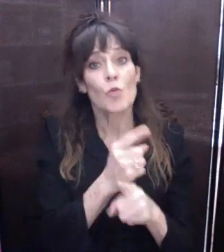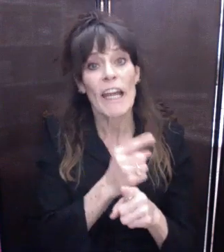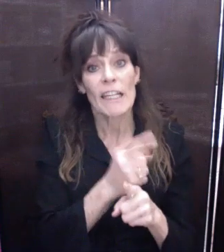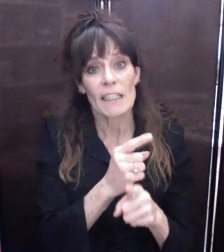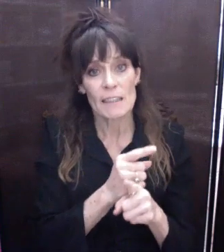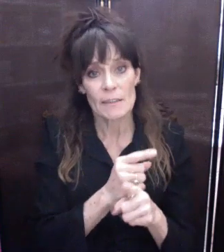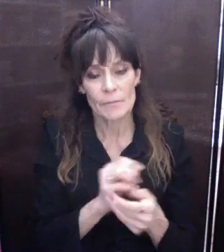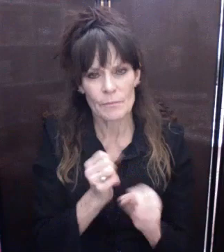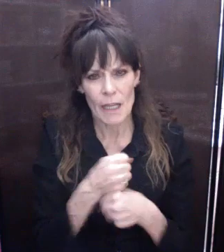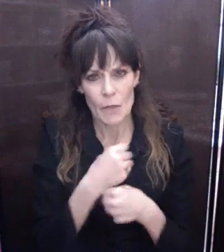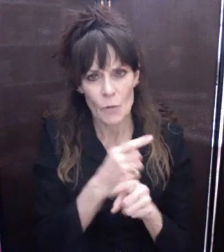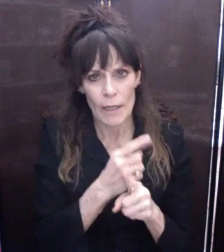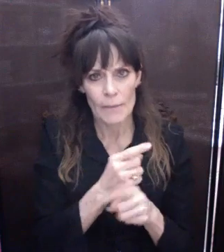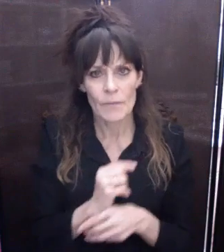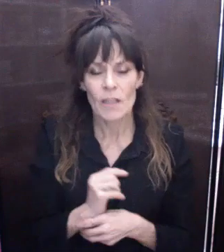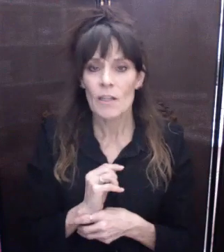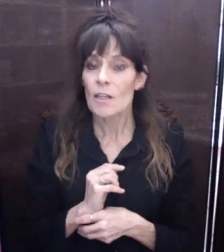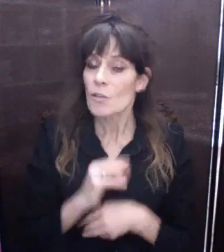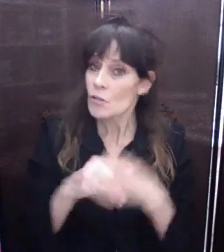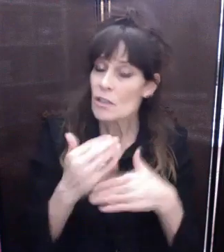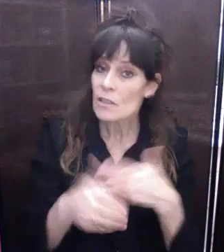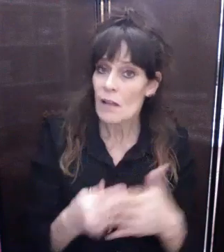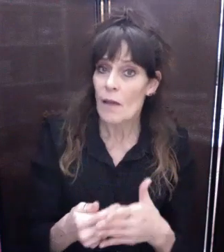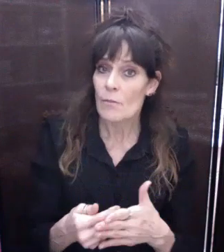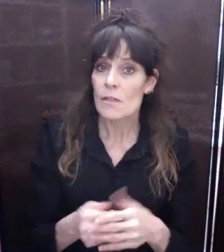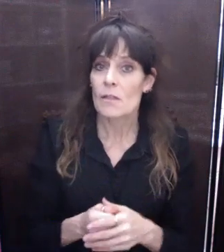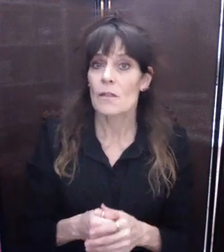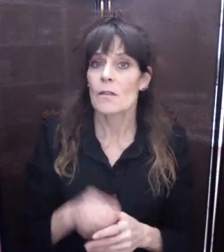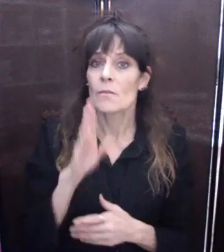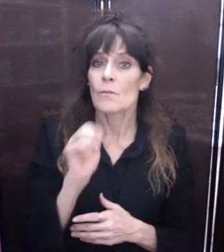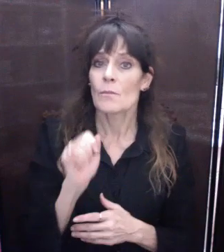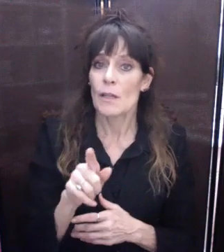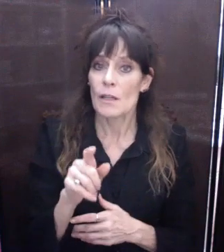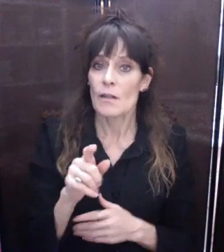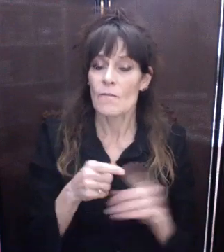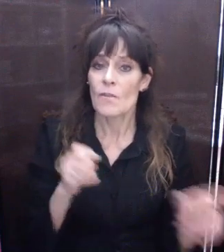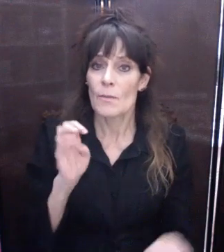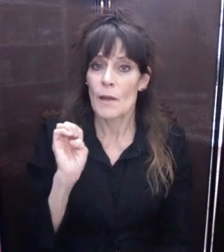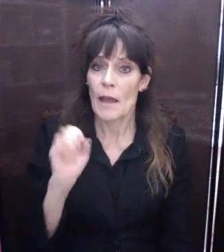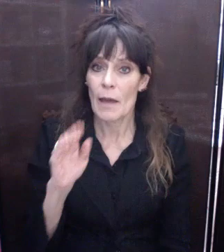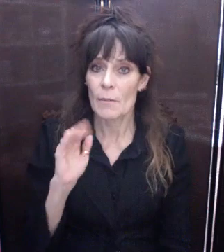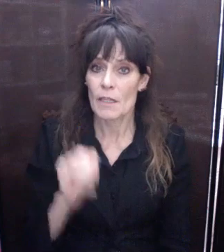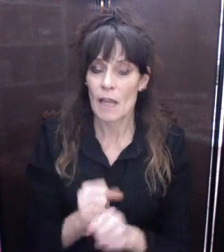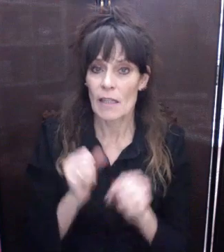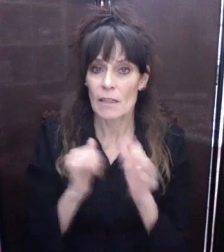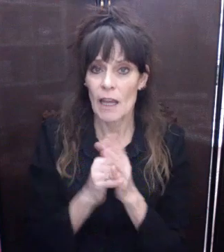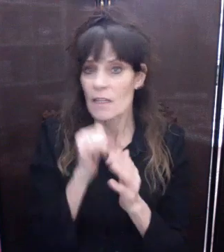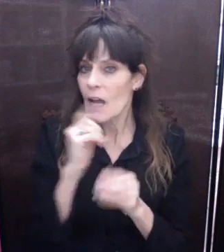Those are our steps. Bill from Ebby got that, not just the gift of sobriety, but also